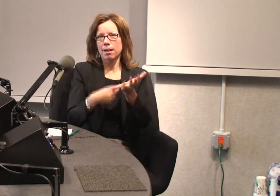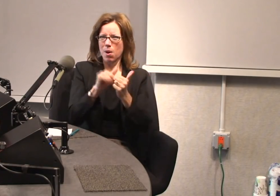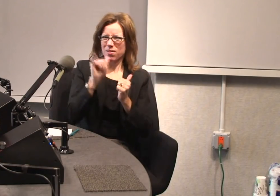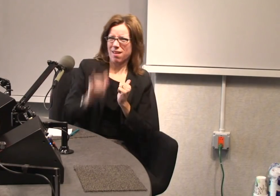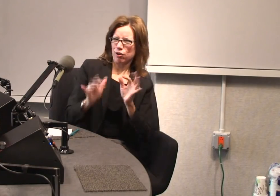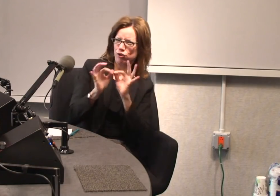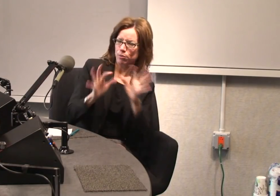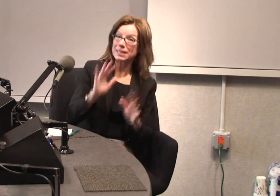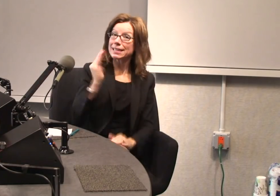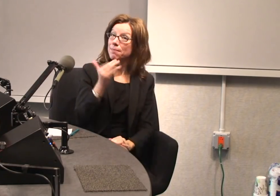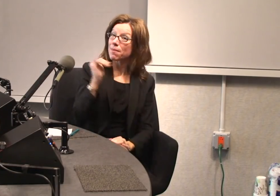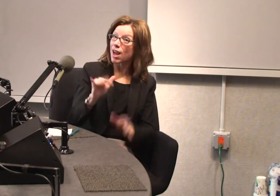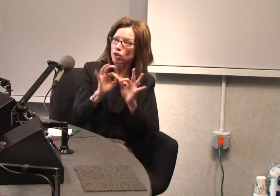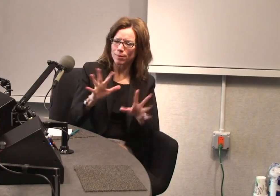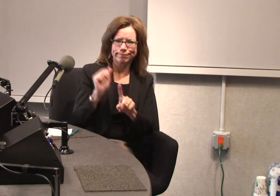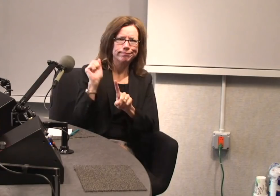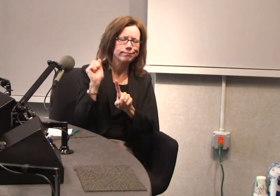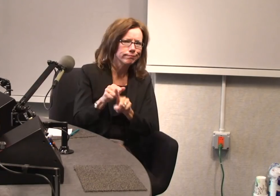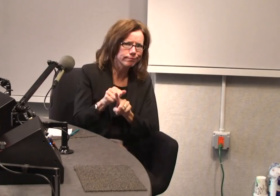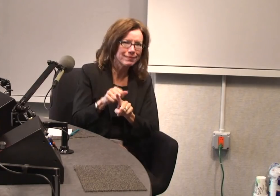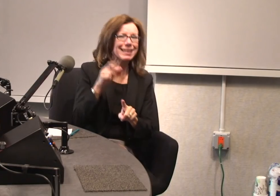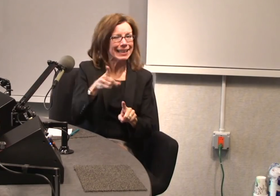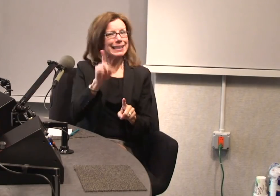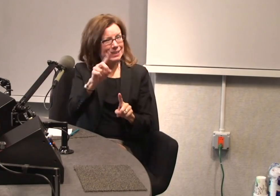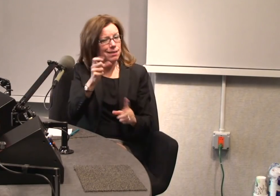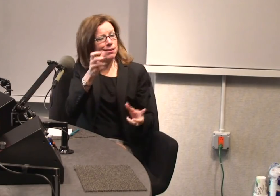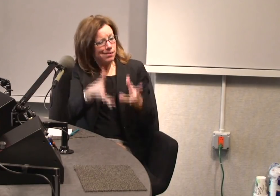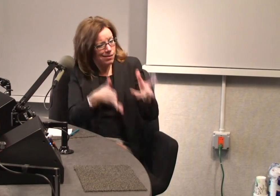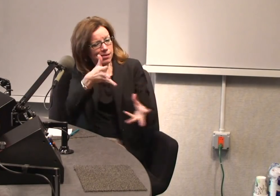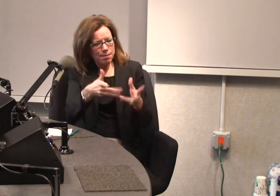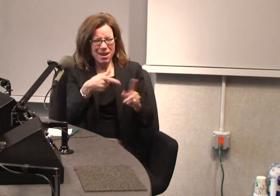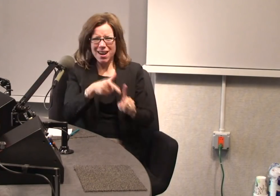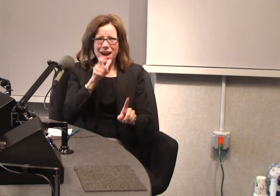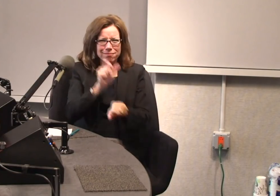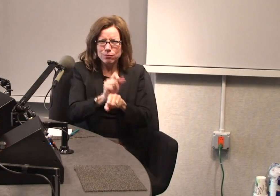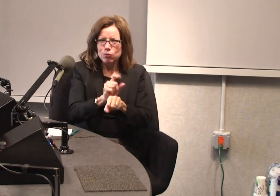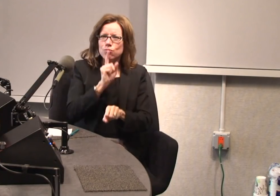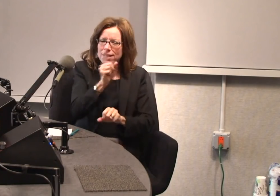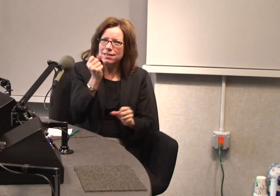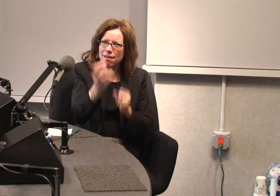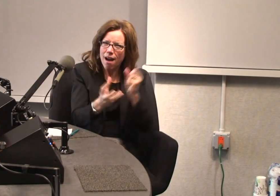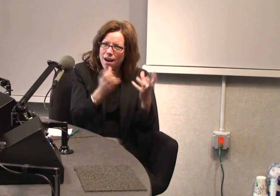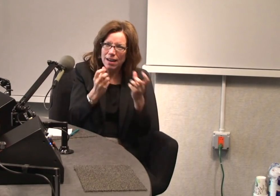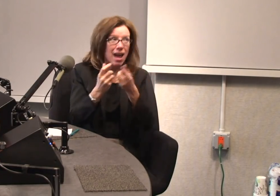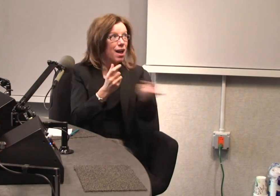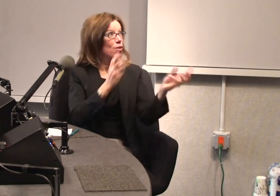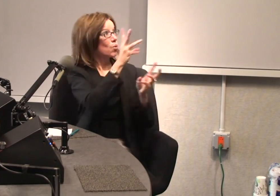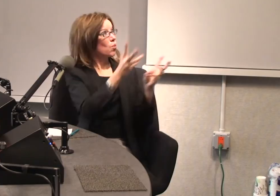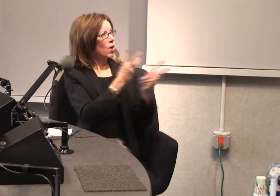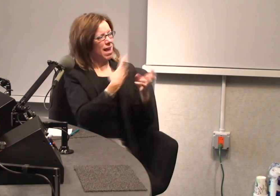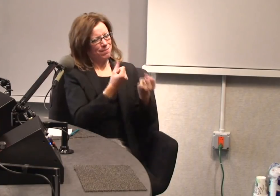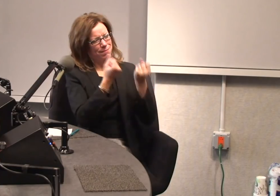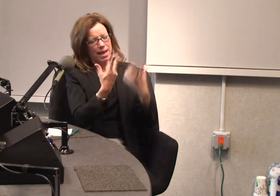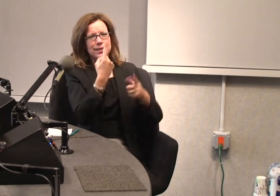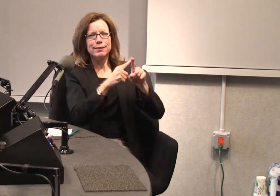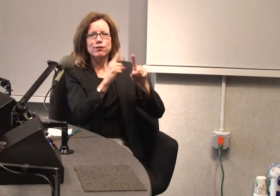apparently a fraud, moving his hands in signs that were not recognizable in any of the world's many sign languages. He later